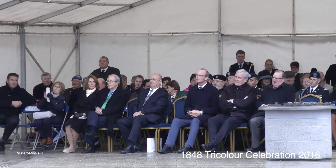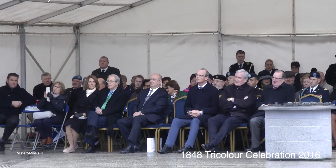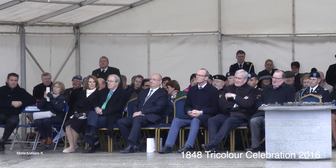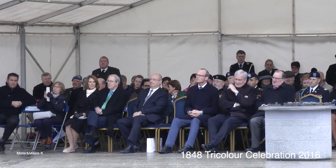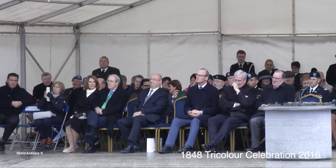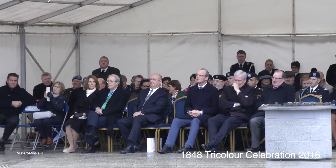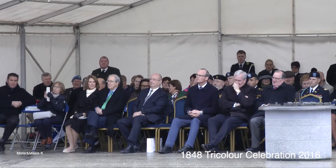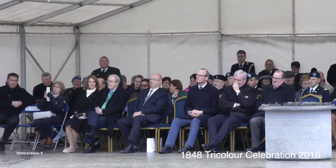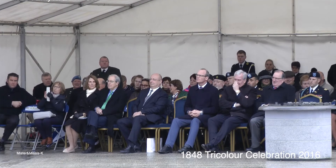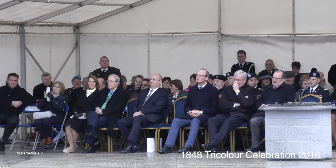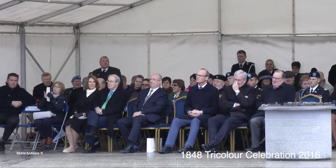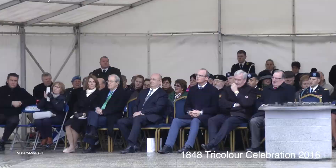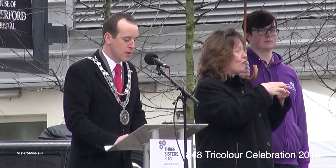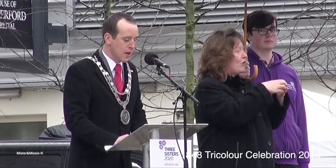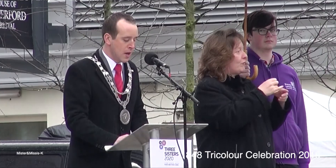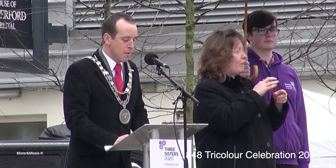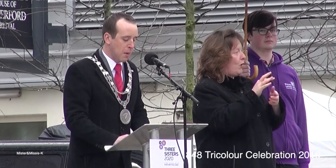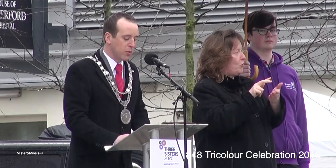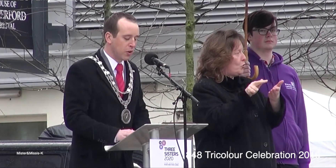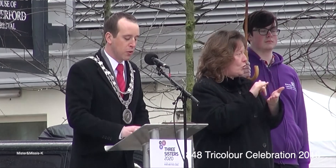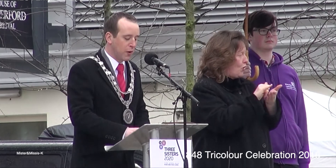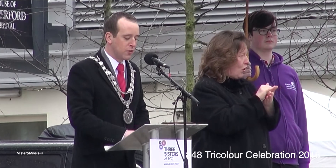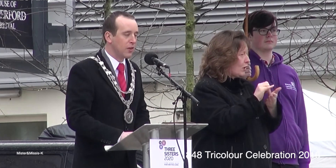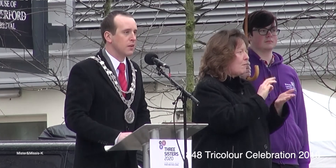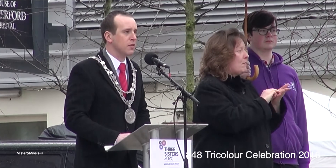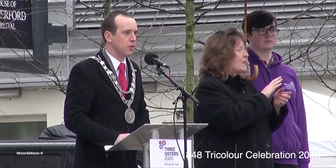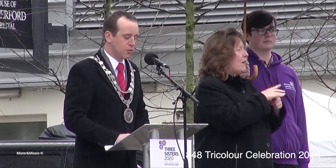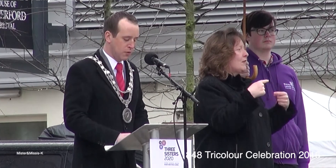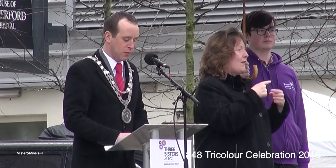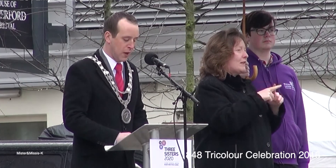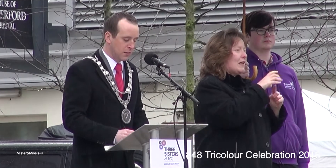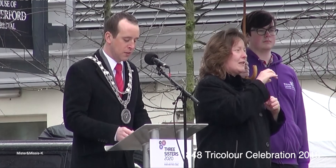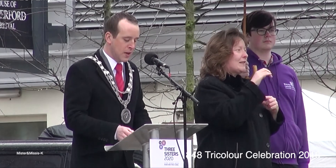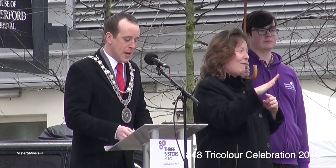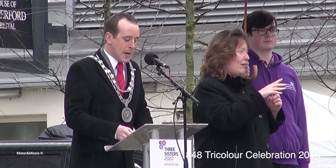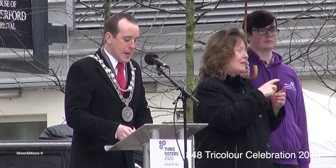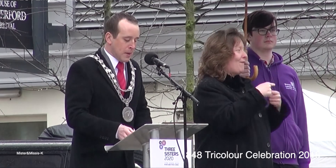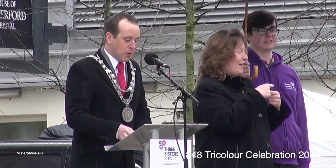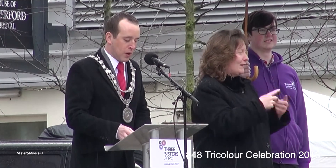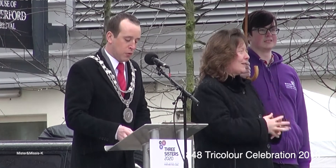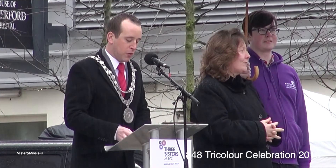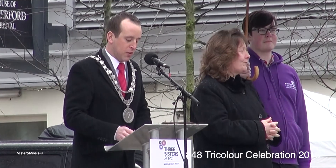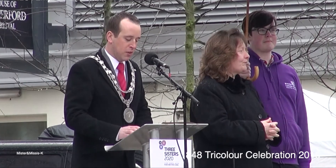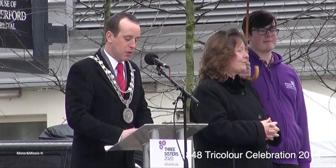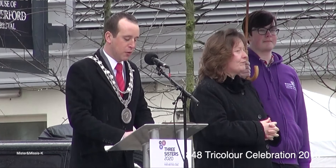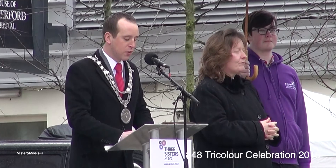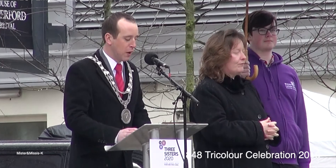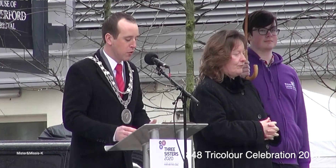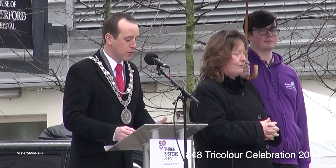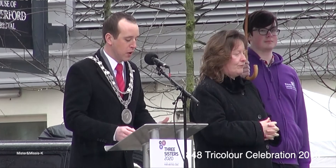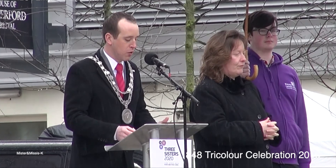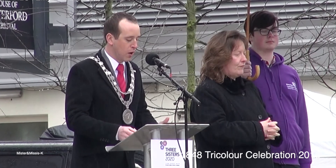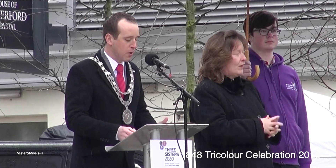the 69th Regiment New York, members of the Defence and Civil Defence, Defence Forces and Civil